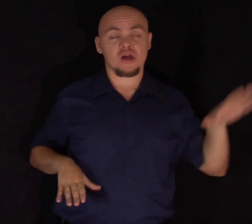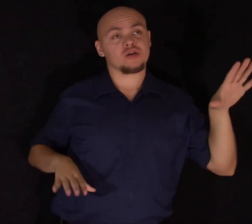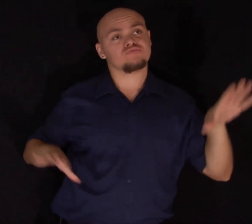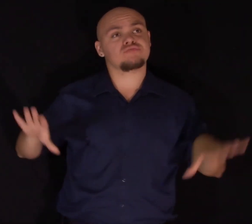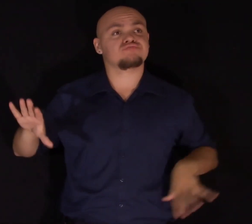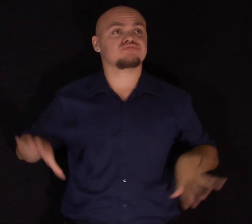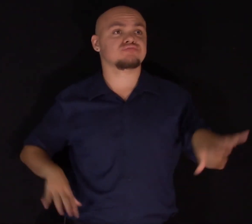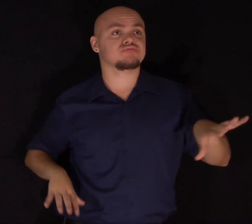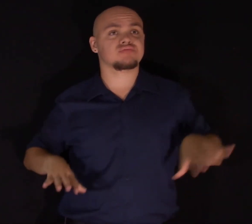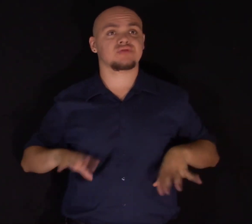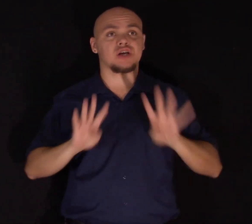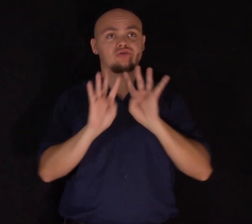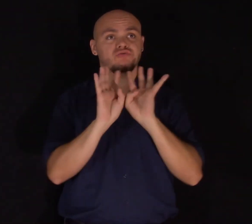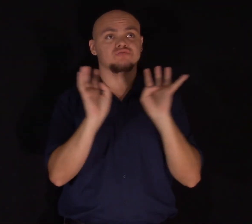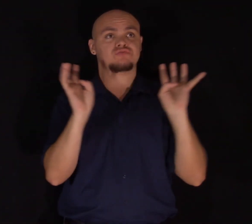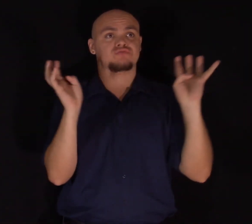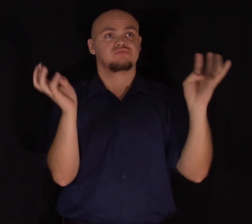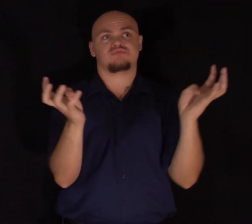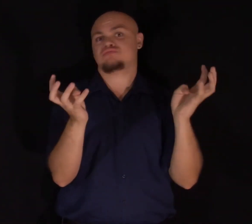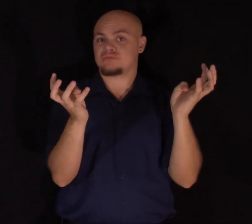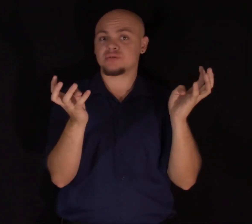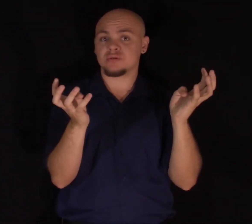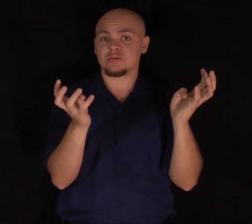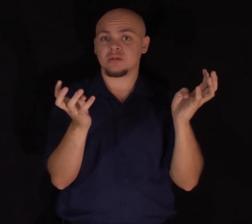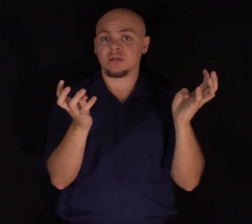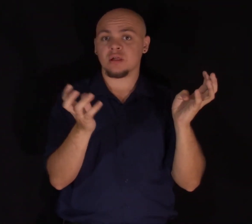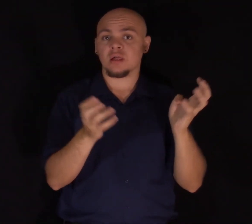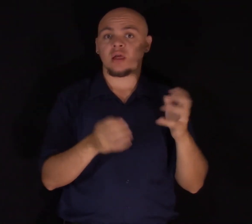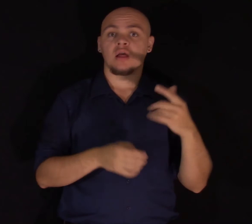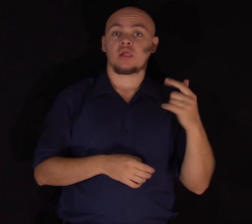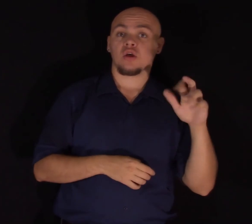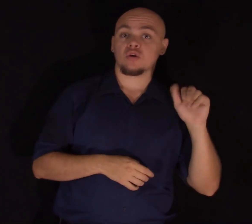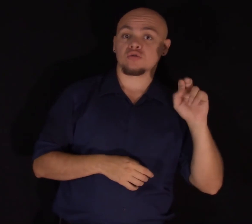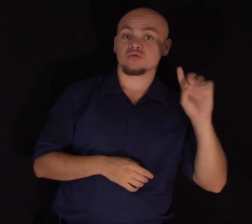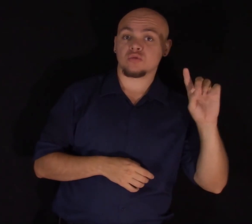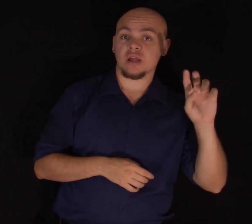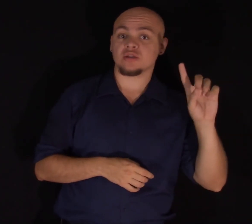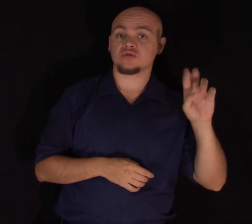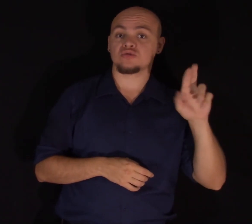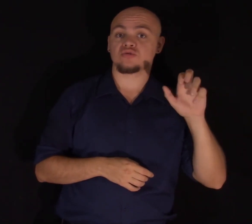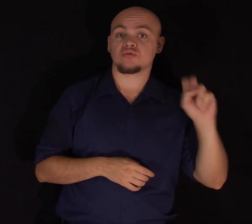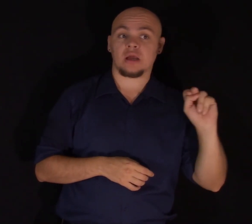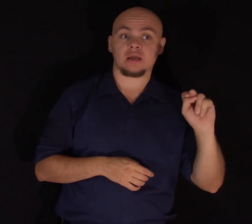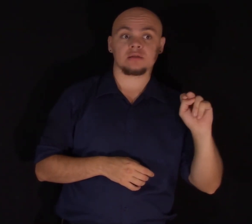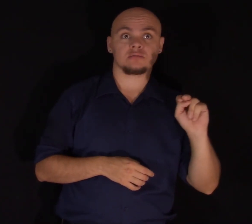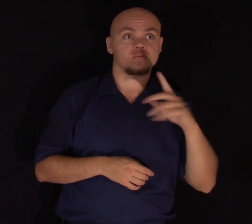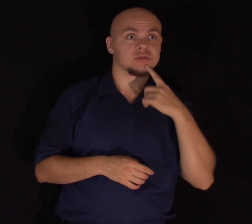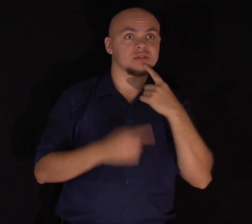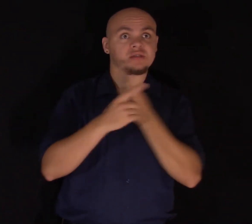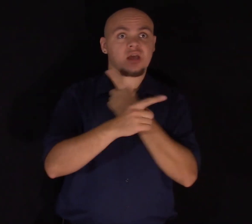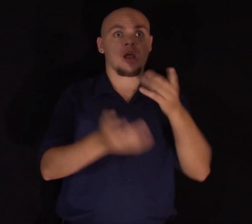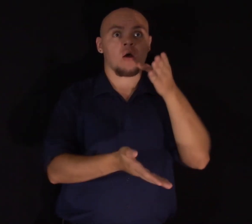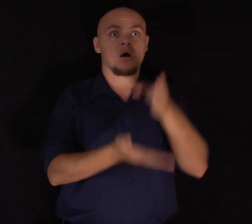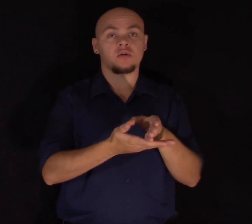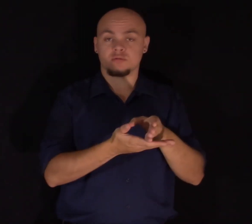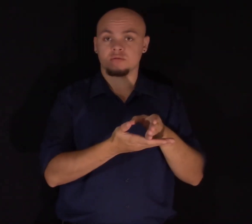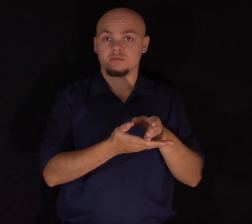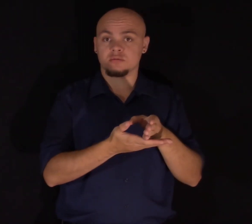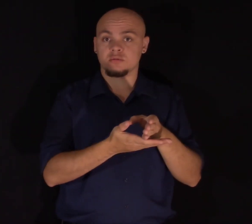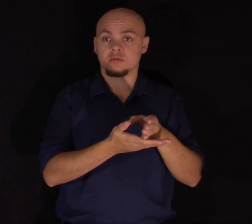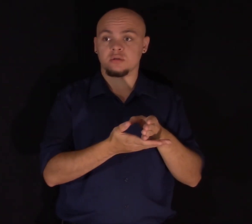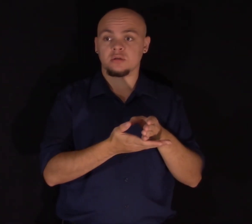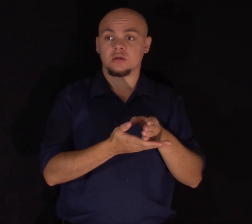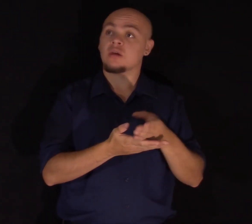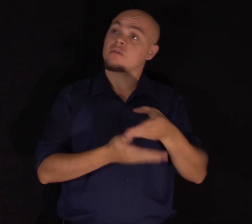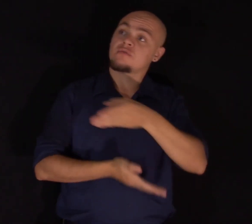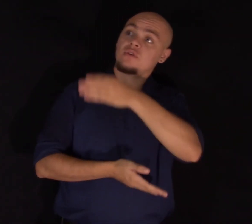in a circle around the cross. And either the Grand Dragon or Imperial Wizard would say, "Klansmen, halt," and they'd all stop. Then he'd say, "For